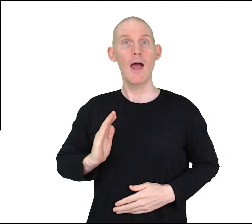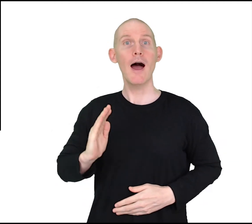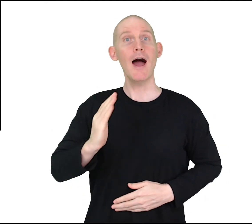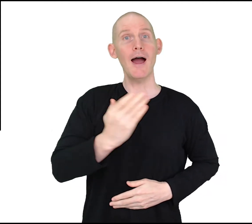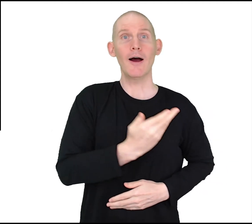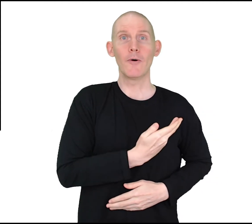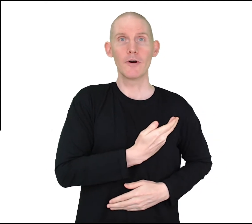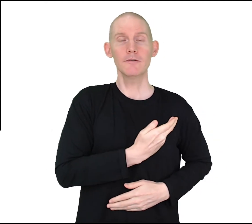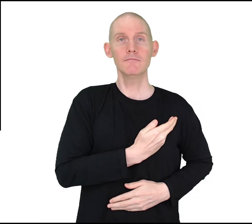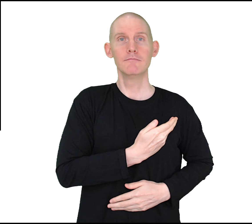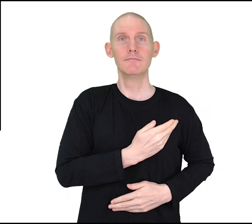Our